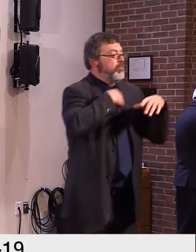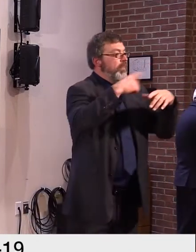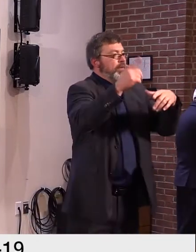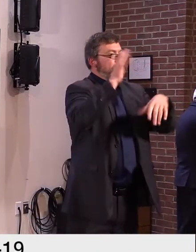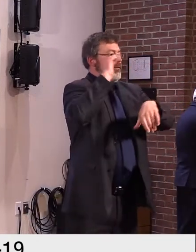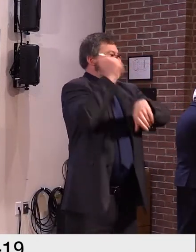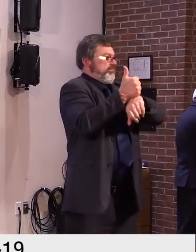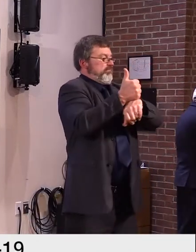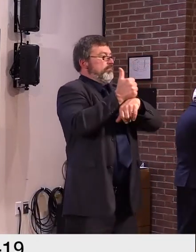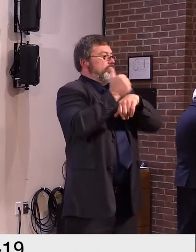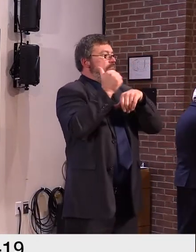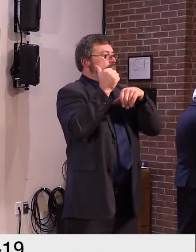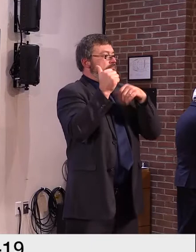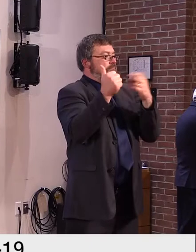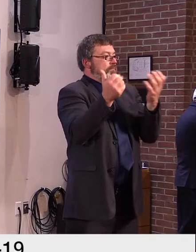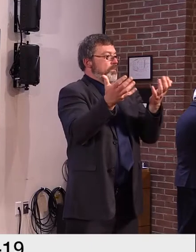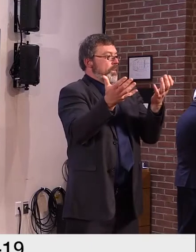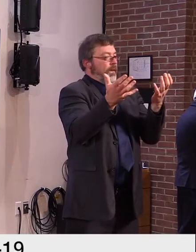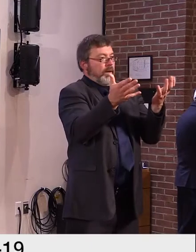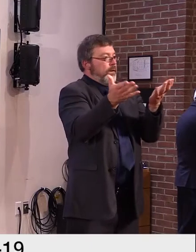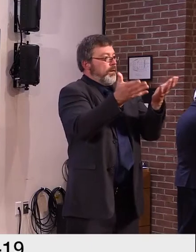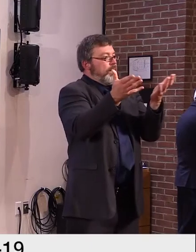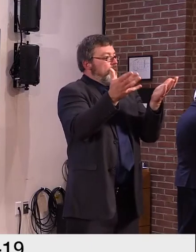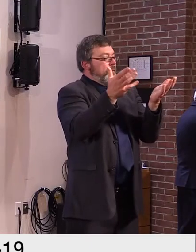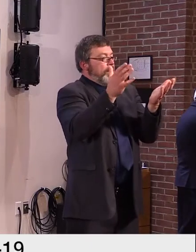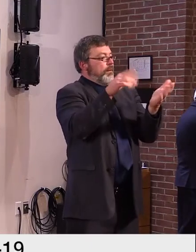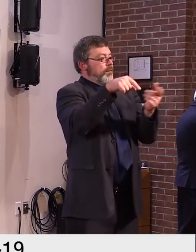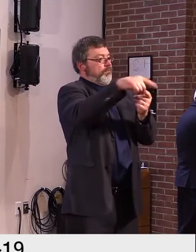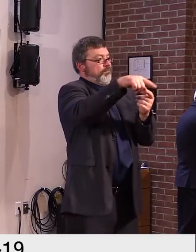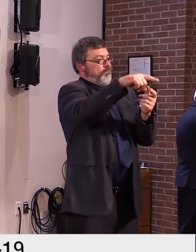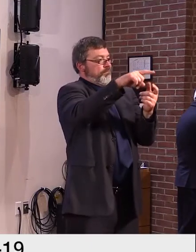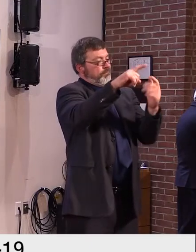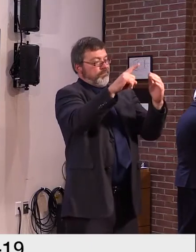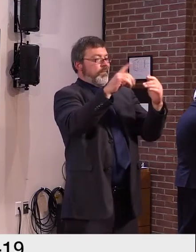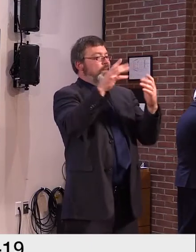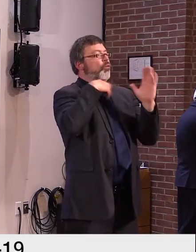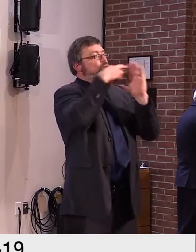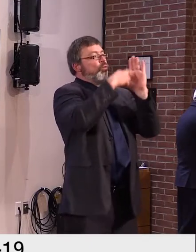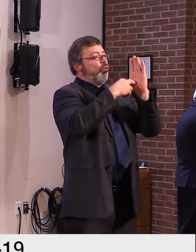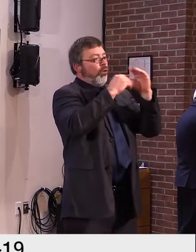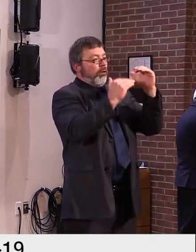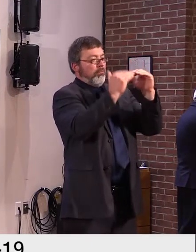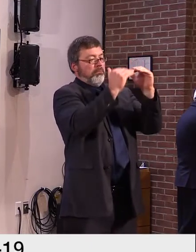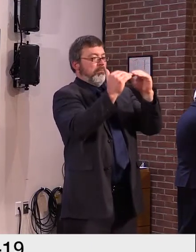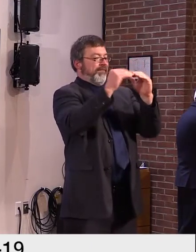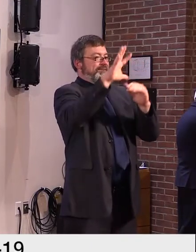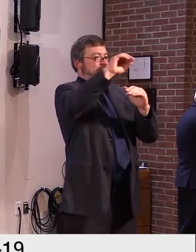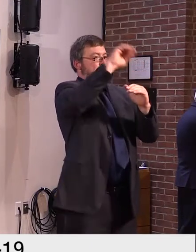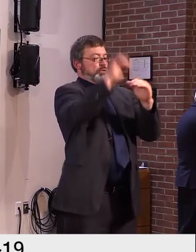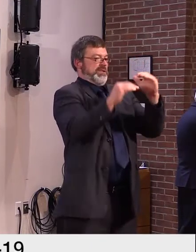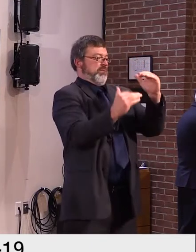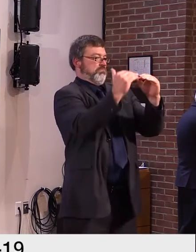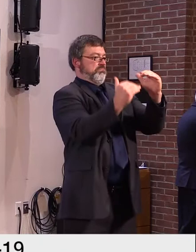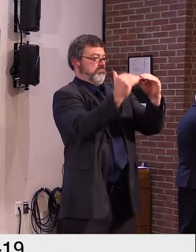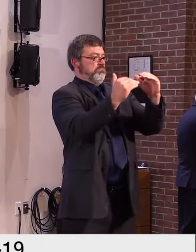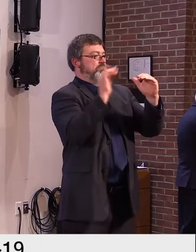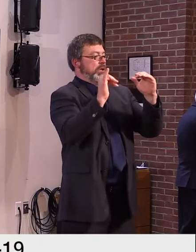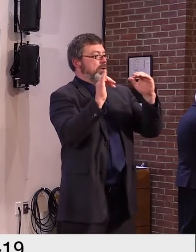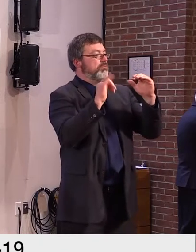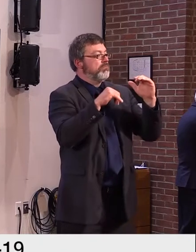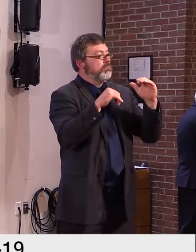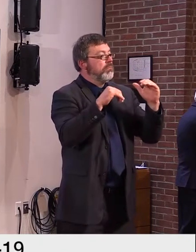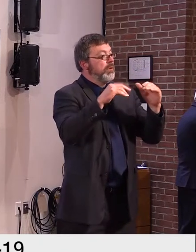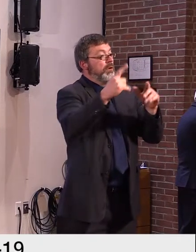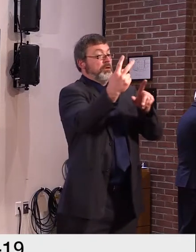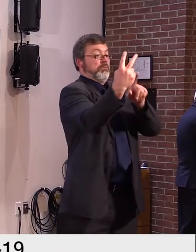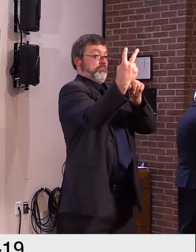50% threshold. So those folks, if they applied already in the first round and were not deemed eligible, we're